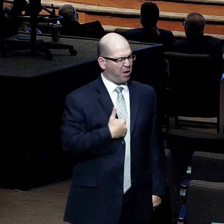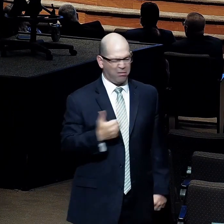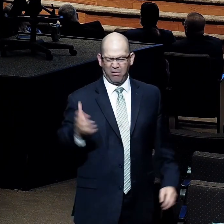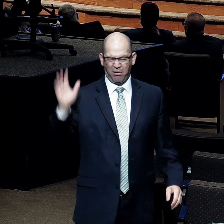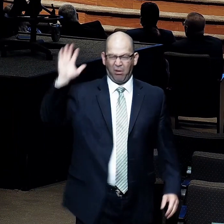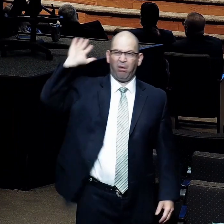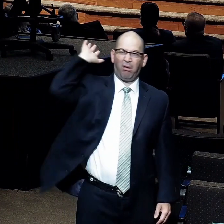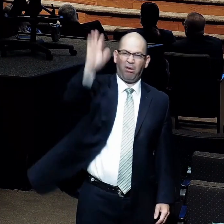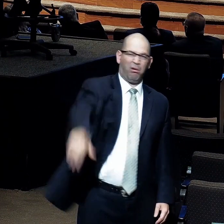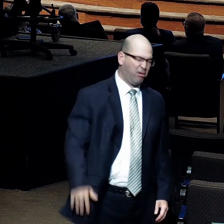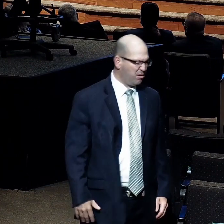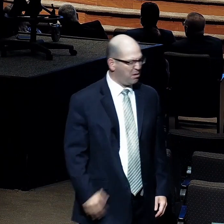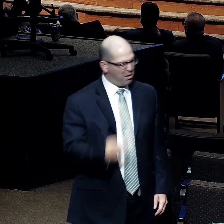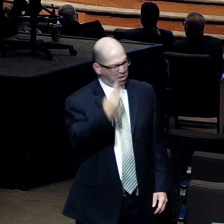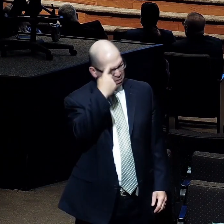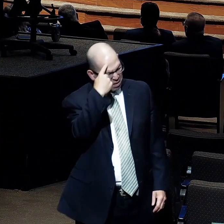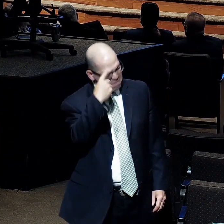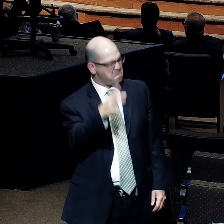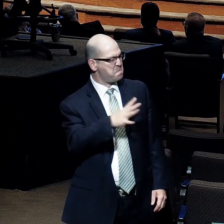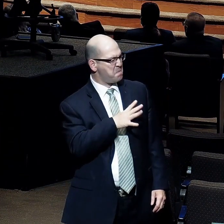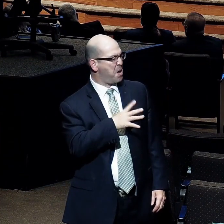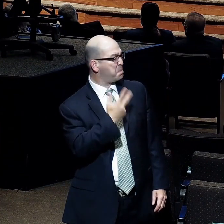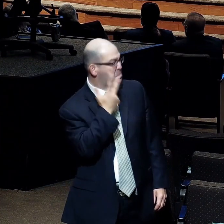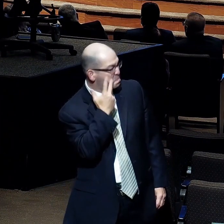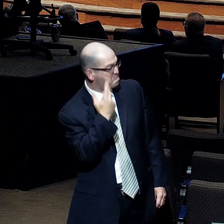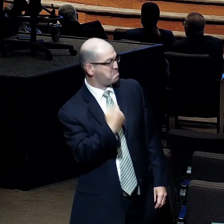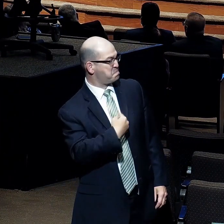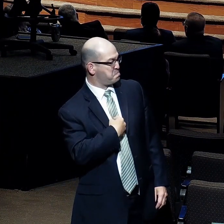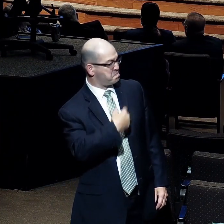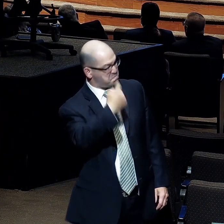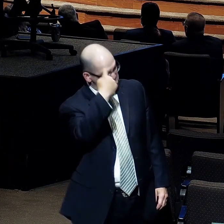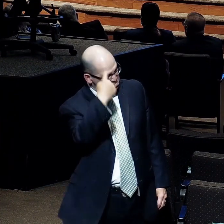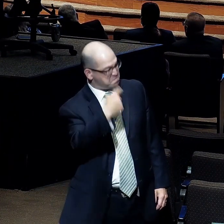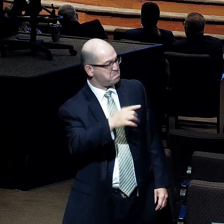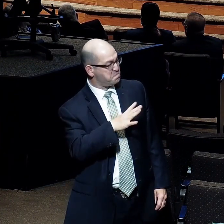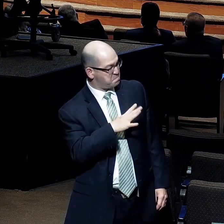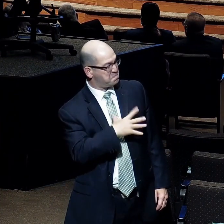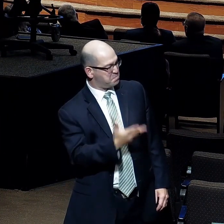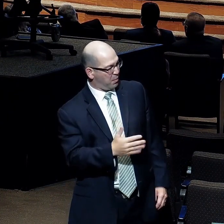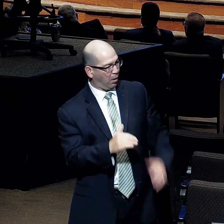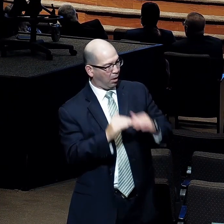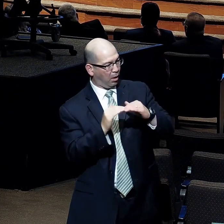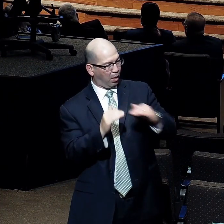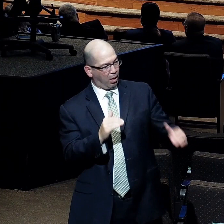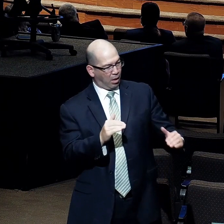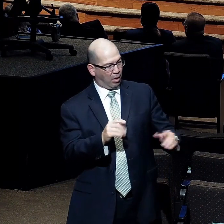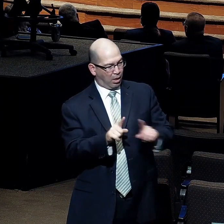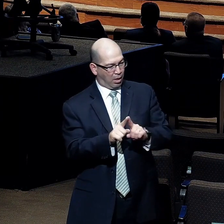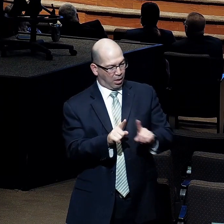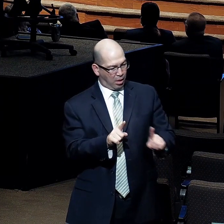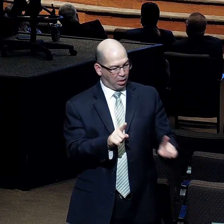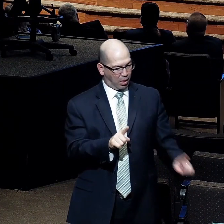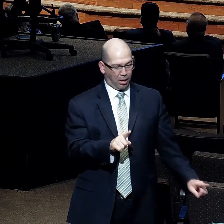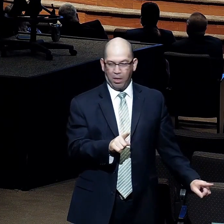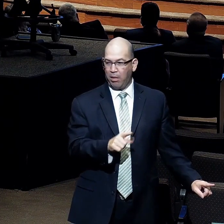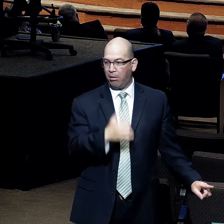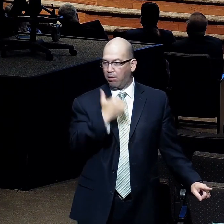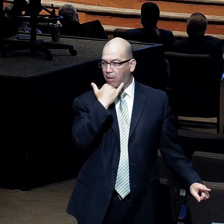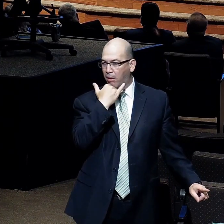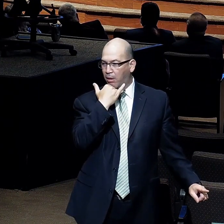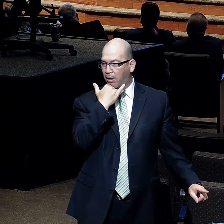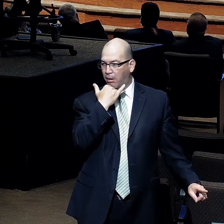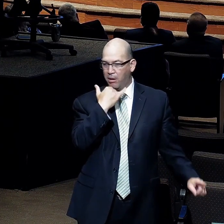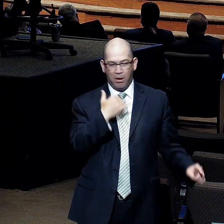looks okay. It looks good. Why? You're going to be just a little bit off. And just a little bit off. And if you make your decision just a little bit off and you keep making